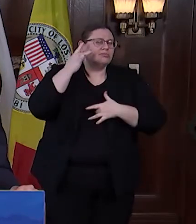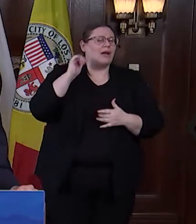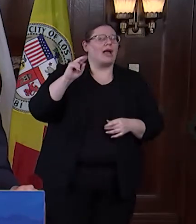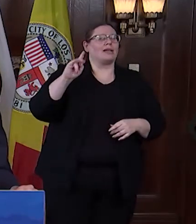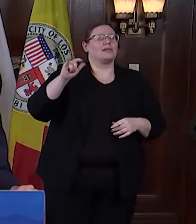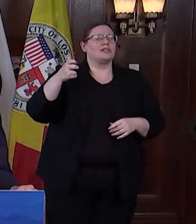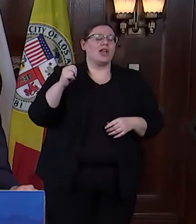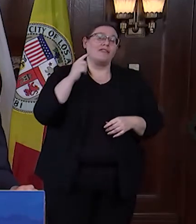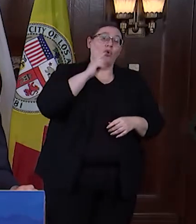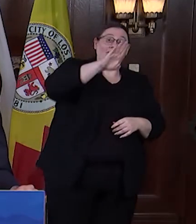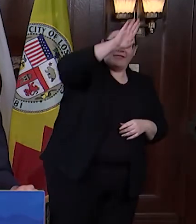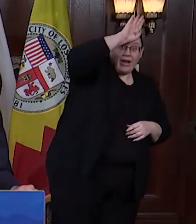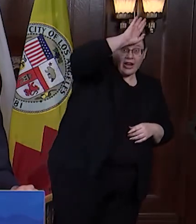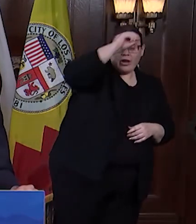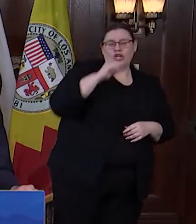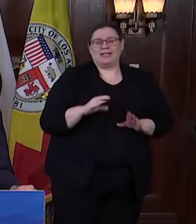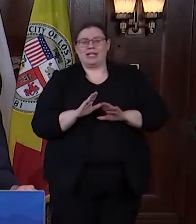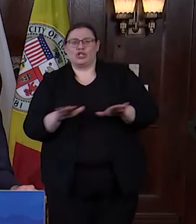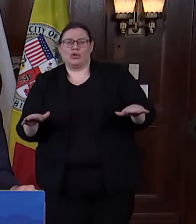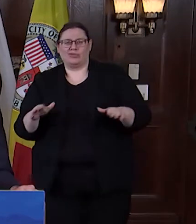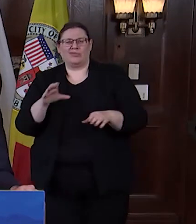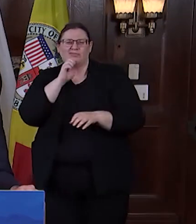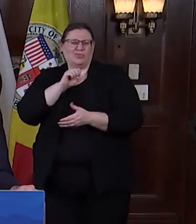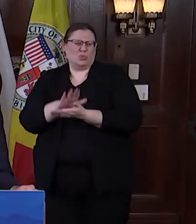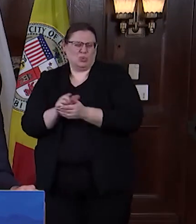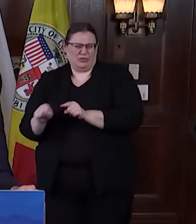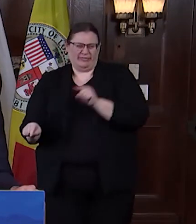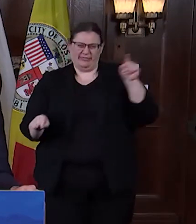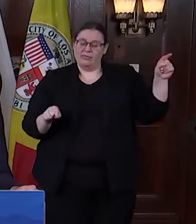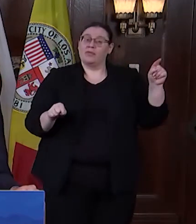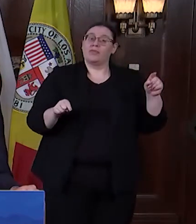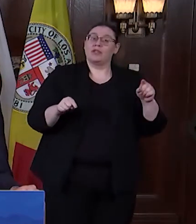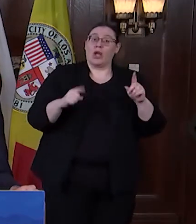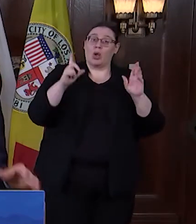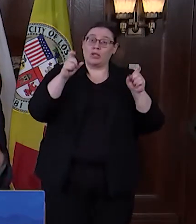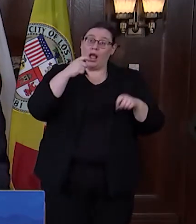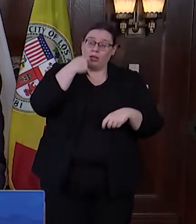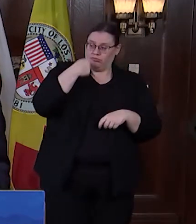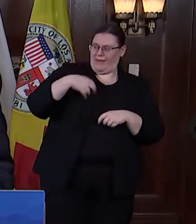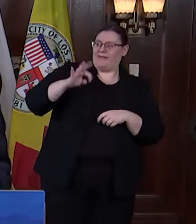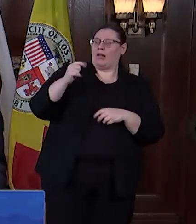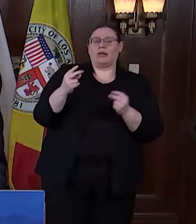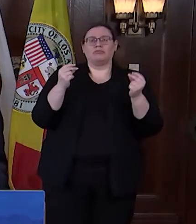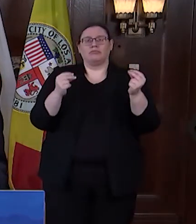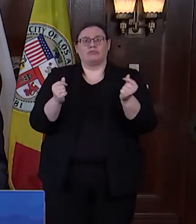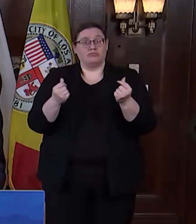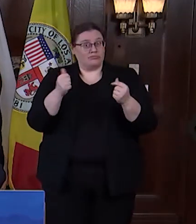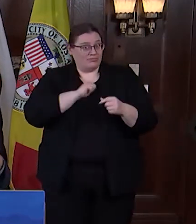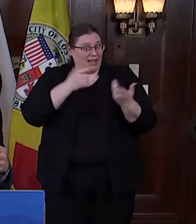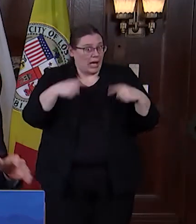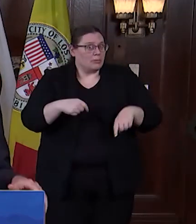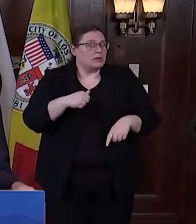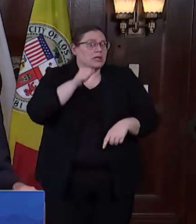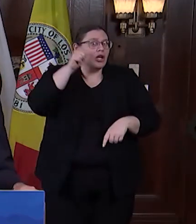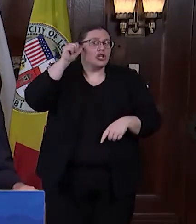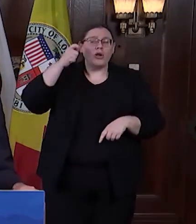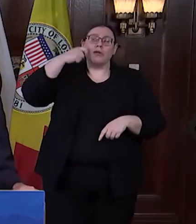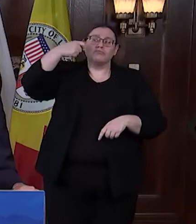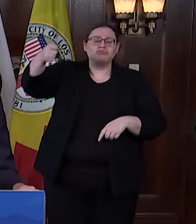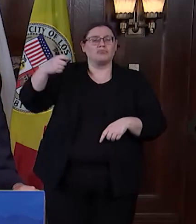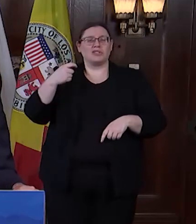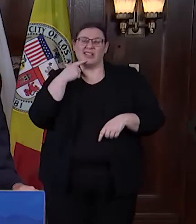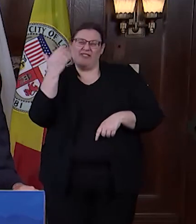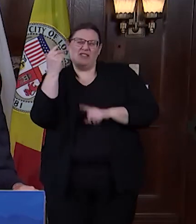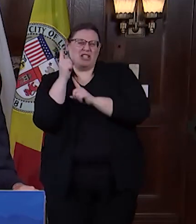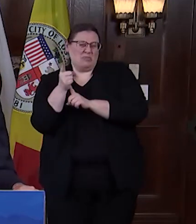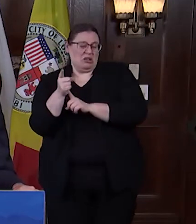and school-aged children. These tests deliver quick results. In fact, I took one of these tests, and they said it took 15 minutes. I